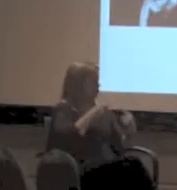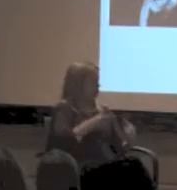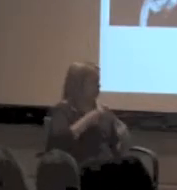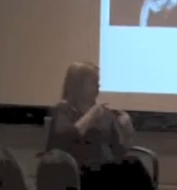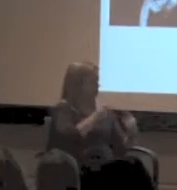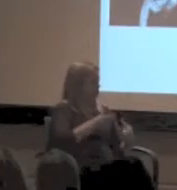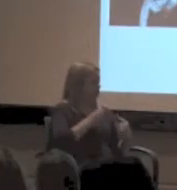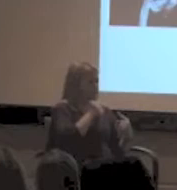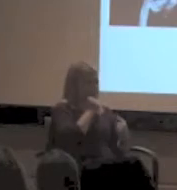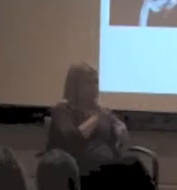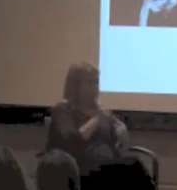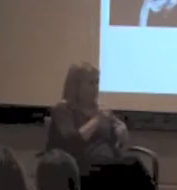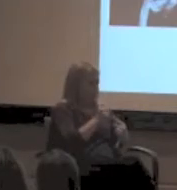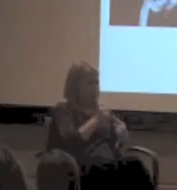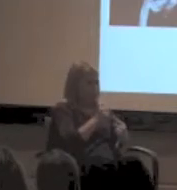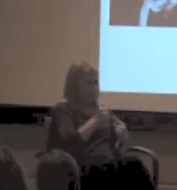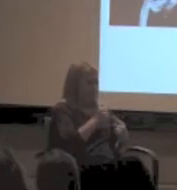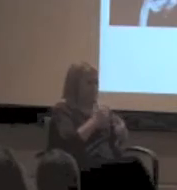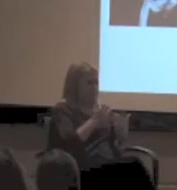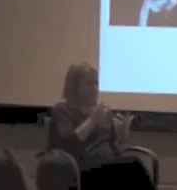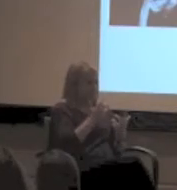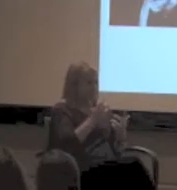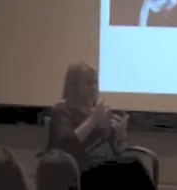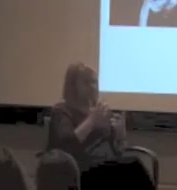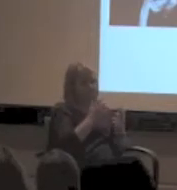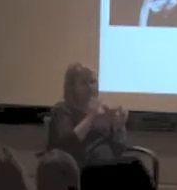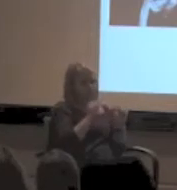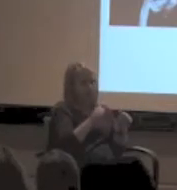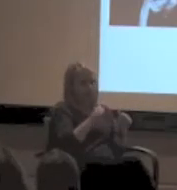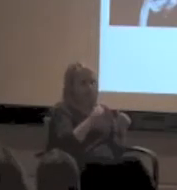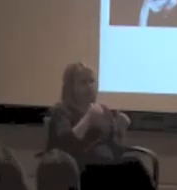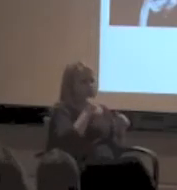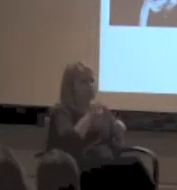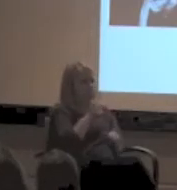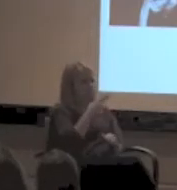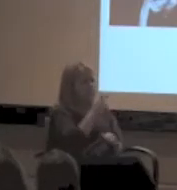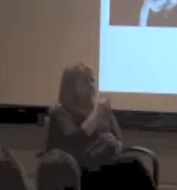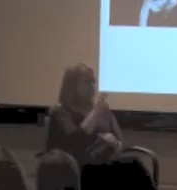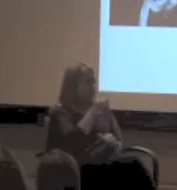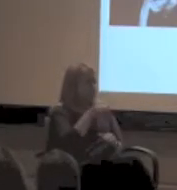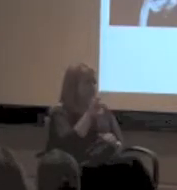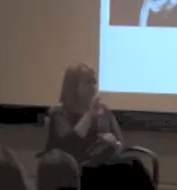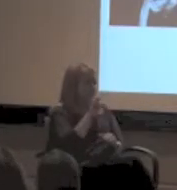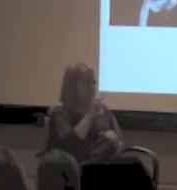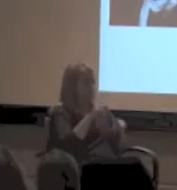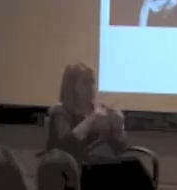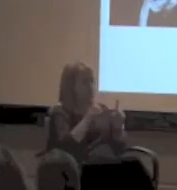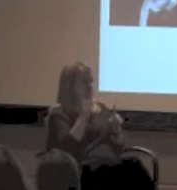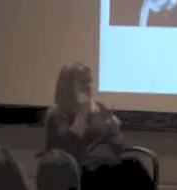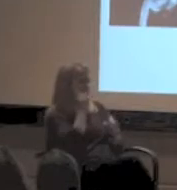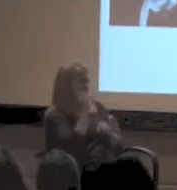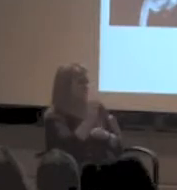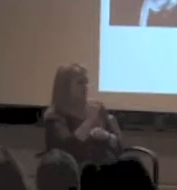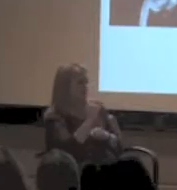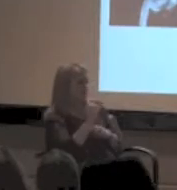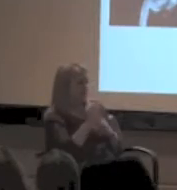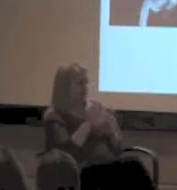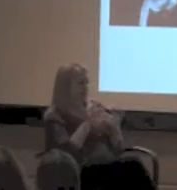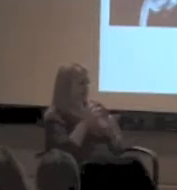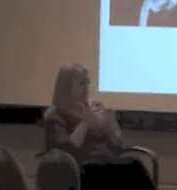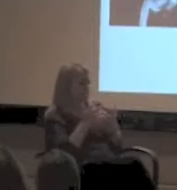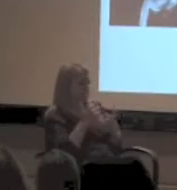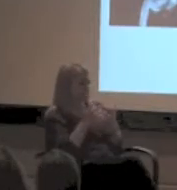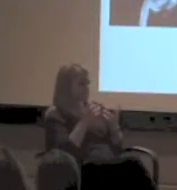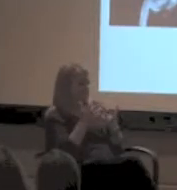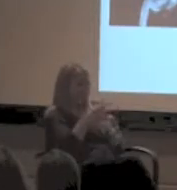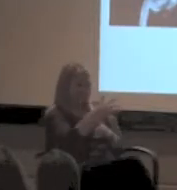like not, believe it or not, there's definitions for this. It's not a wheeze, but it sounds like what is commonly thought as a